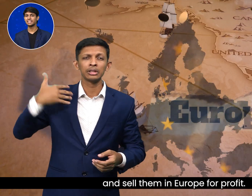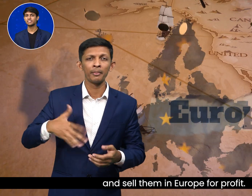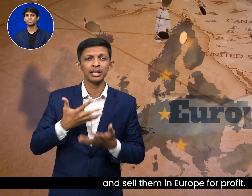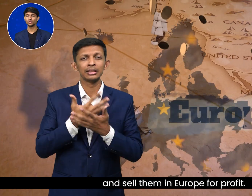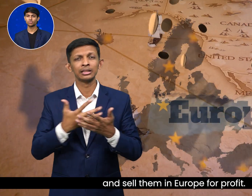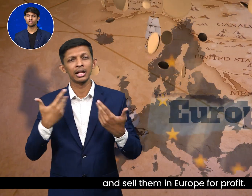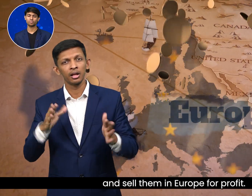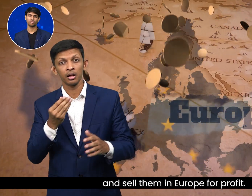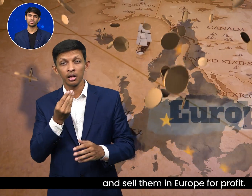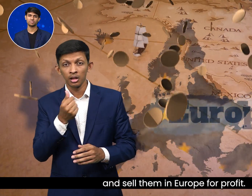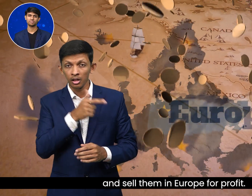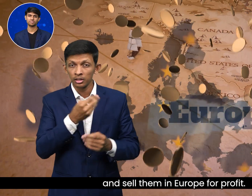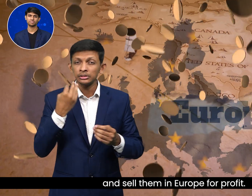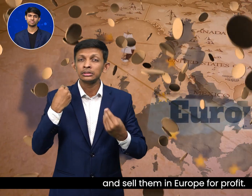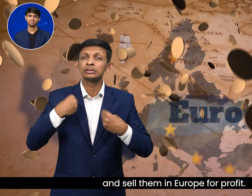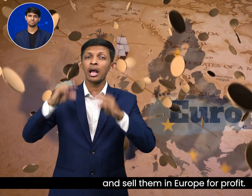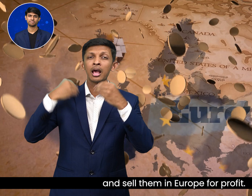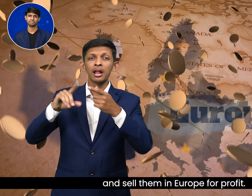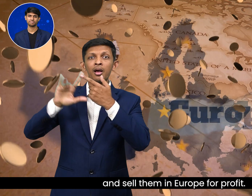and sell them in Europe for profit.